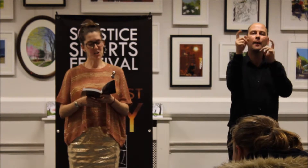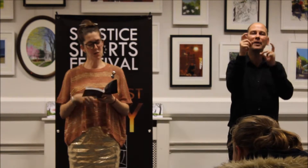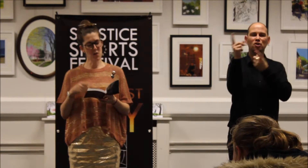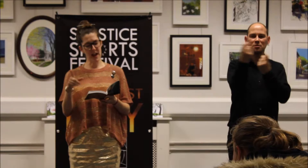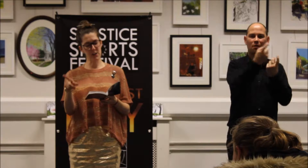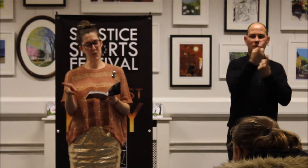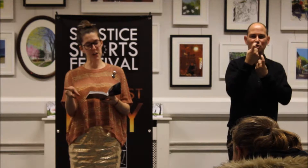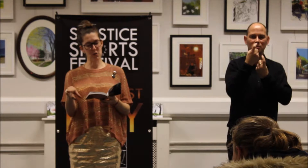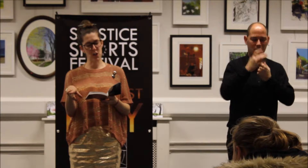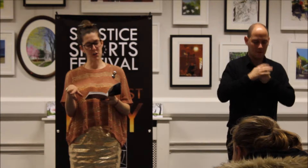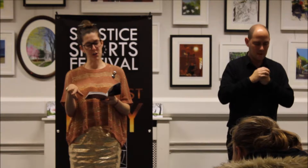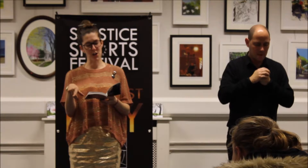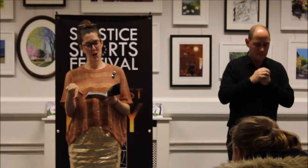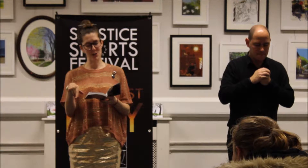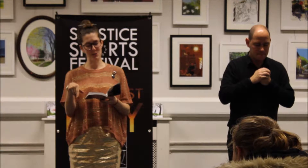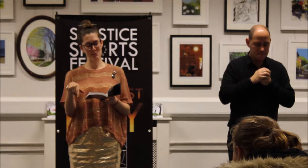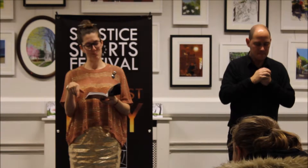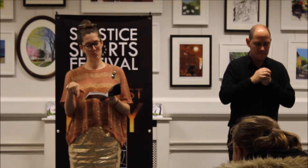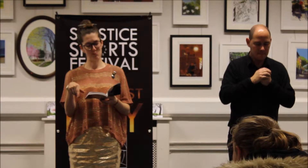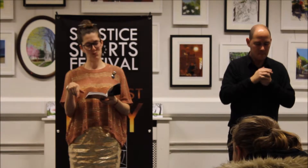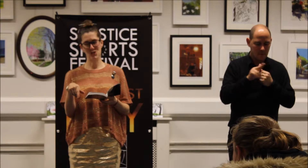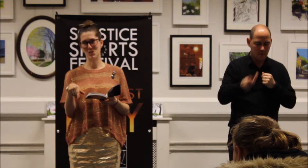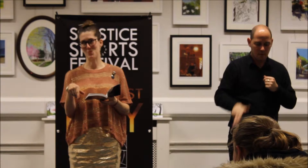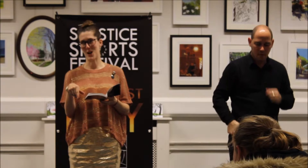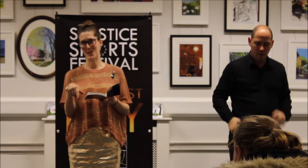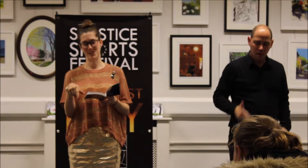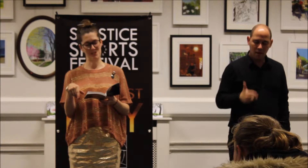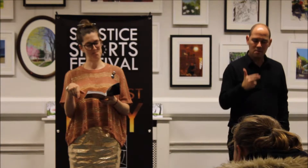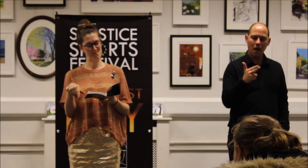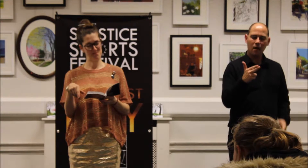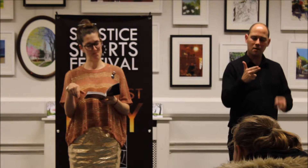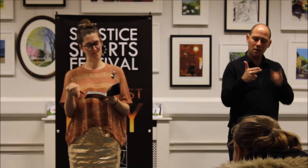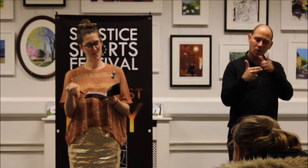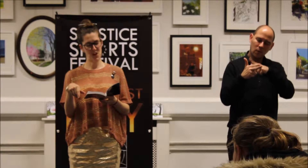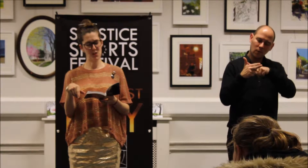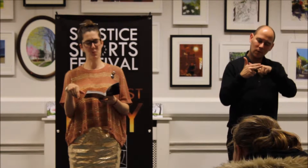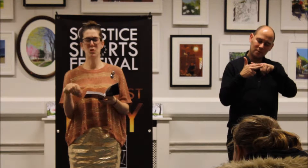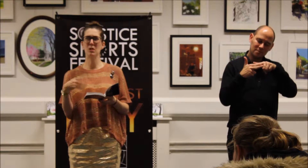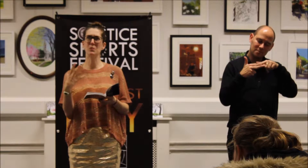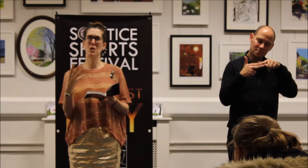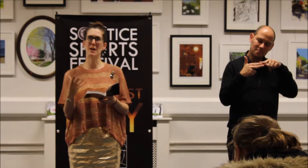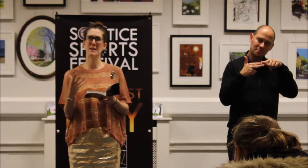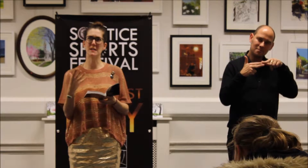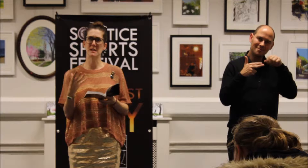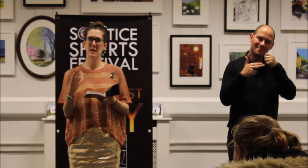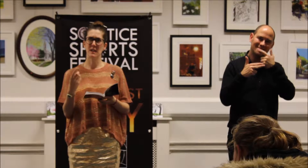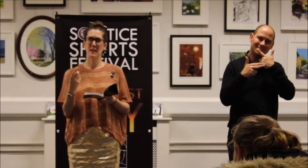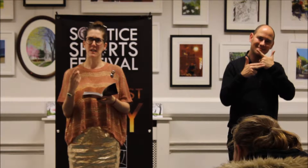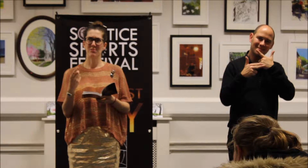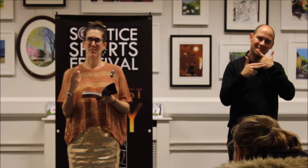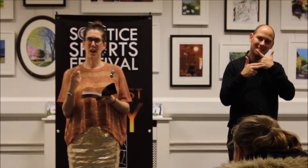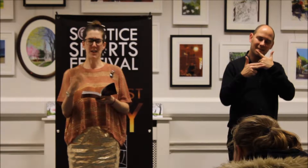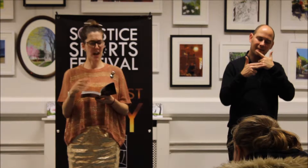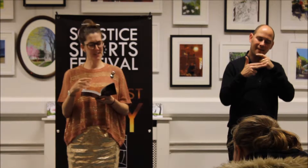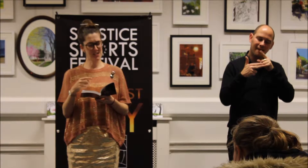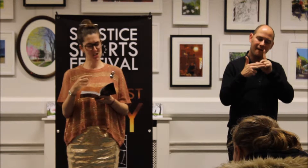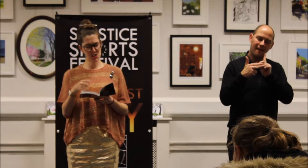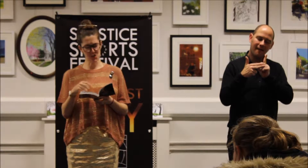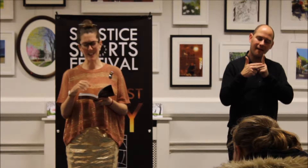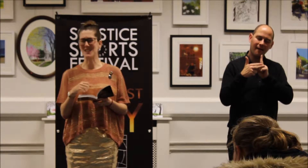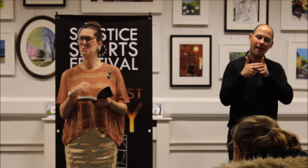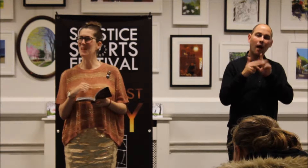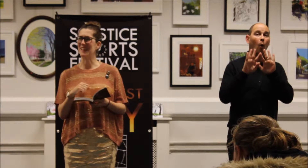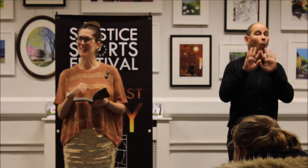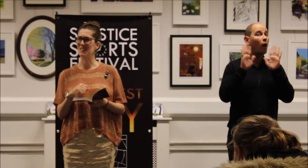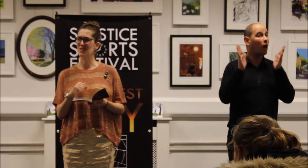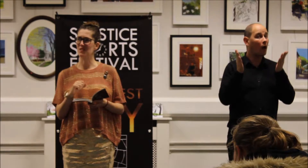As she ran a finger along the gun, she smiled. The world was, not